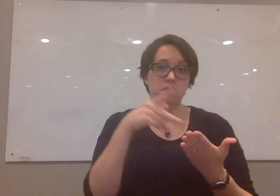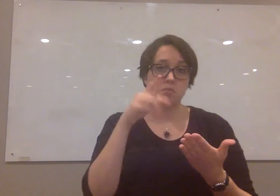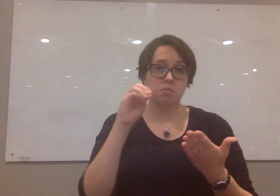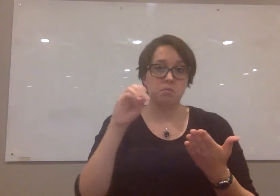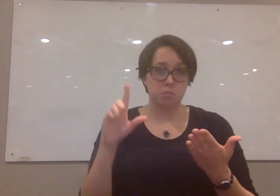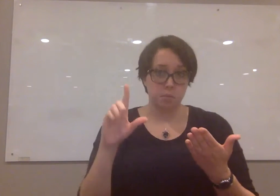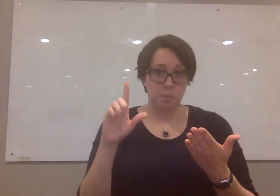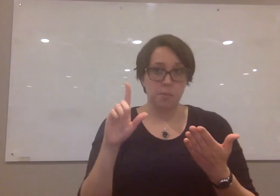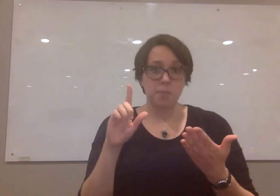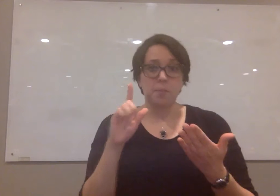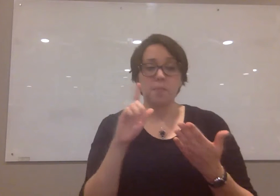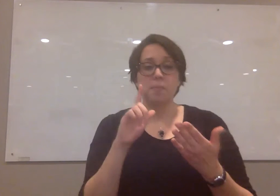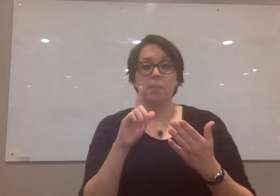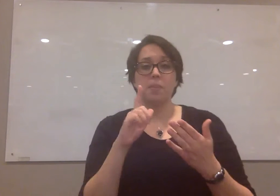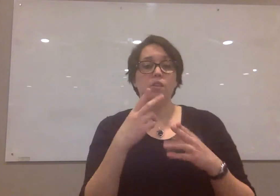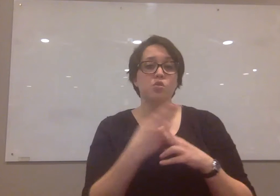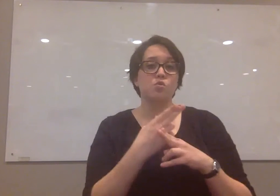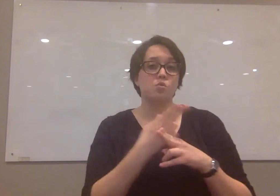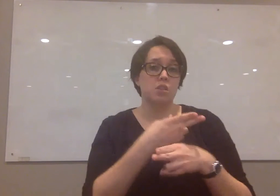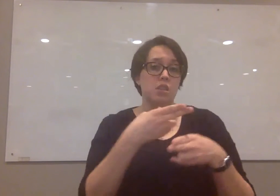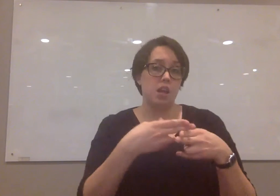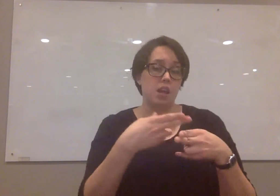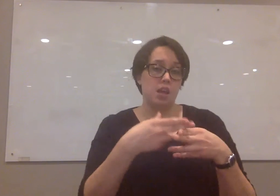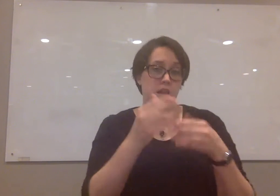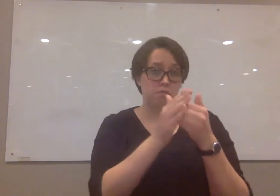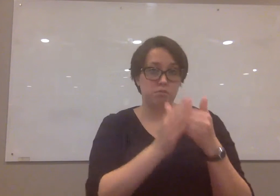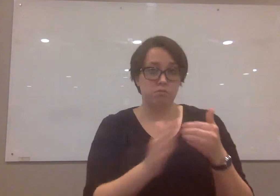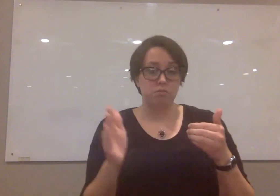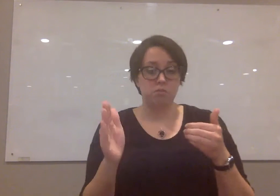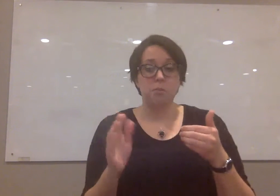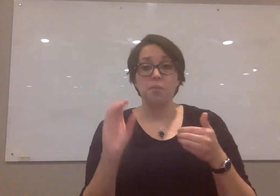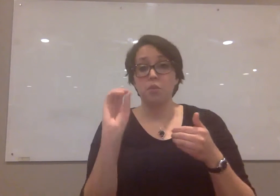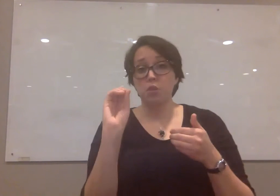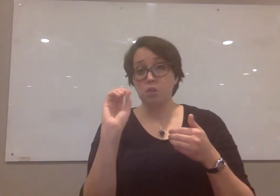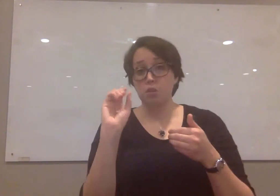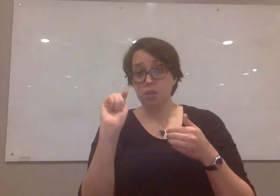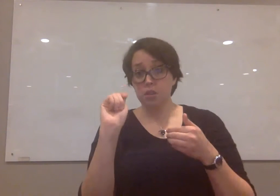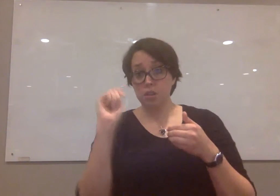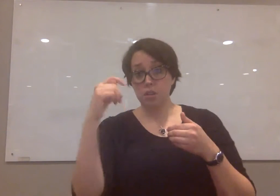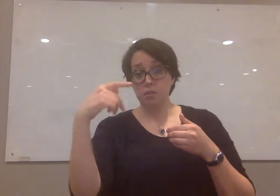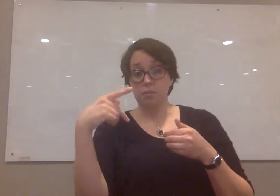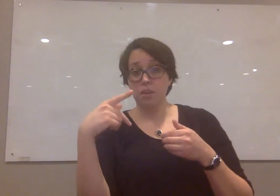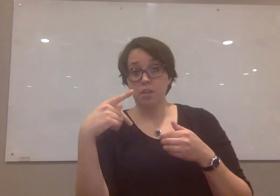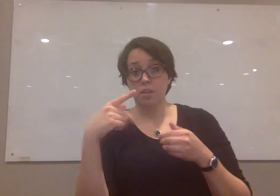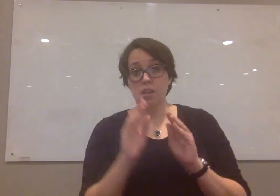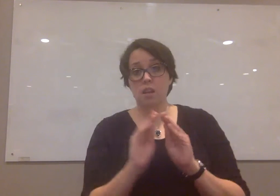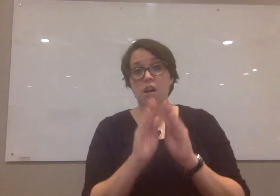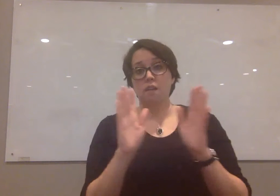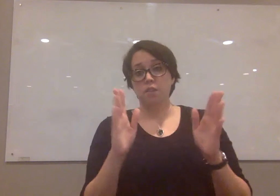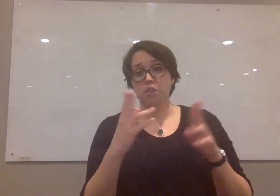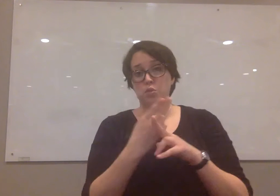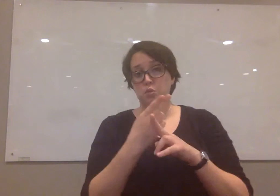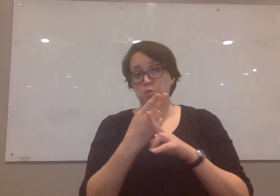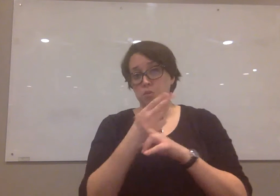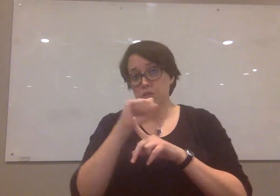its name. And OTP, seeing that this would be a very obvious use case, allows us to do that with